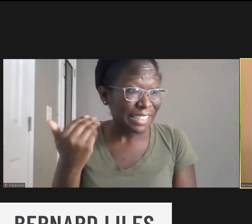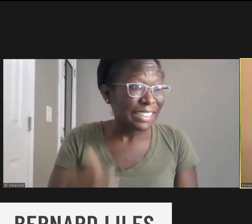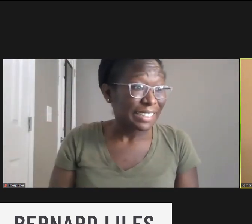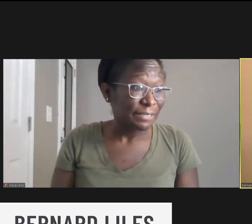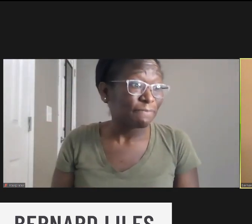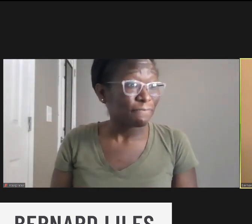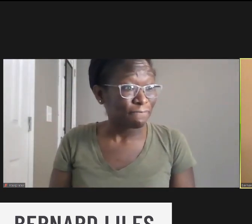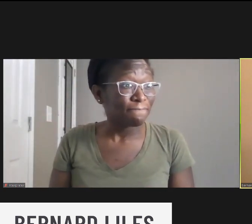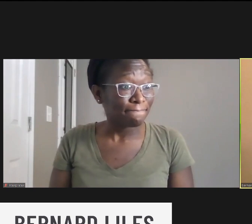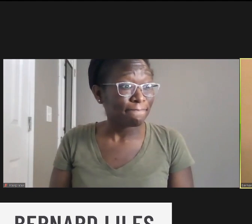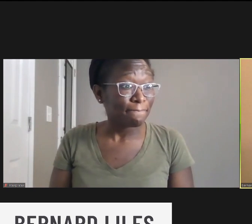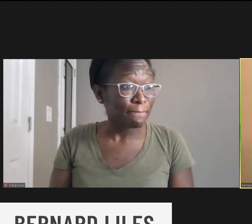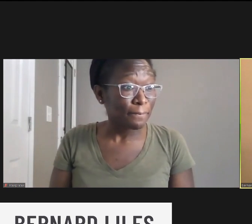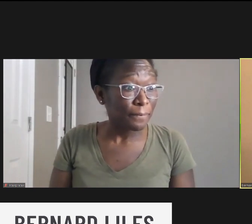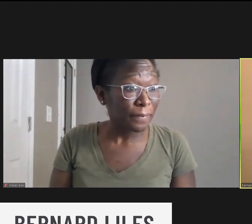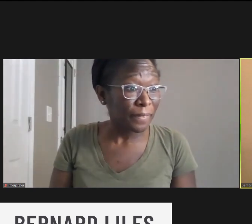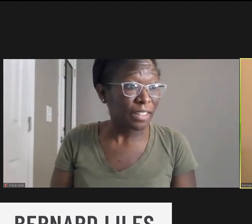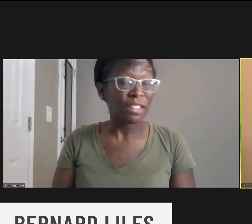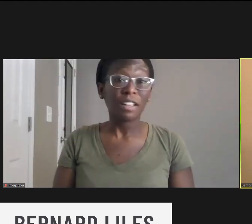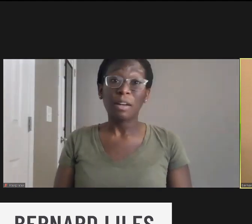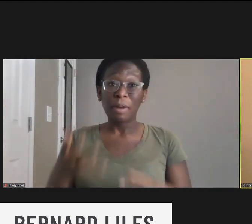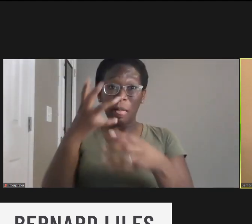Furthermore, I also